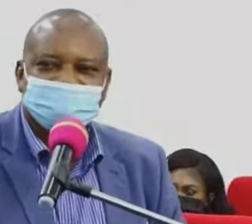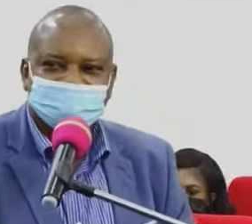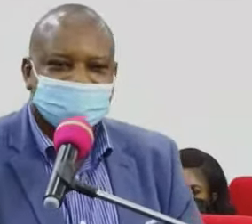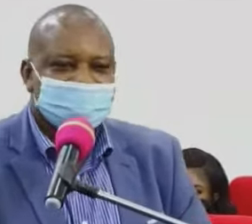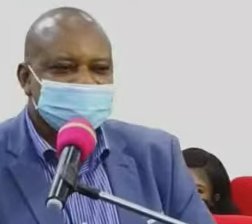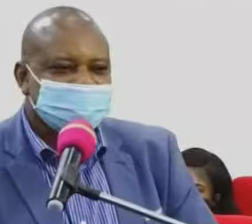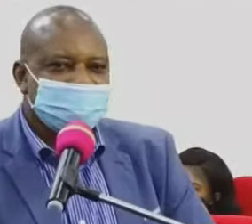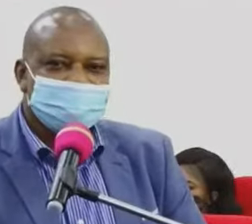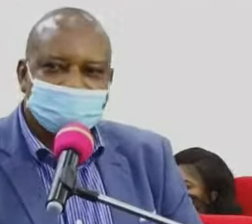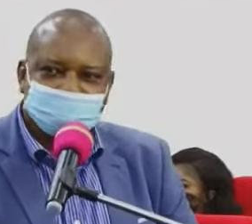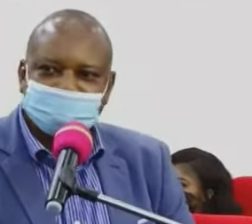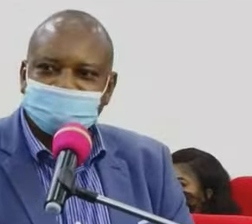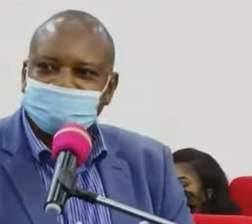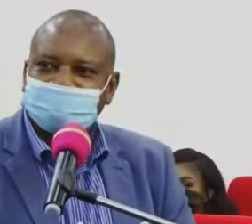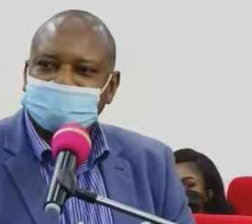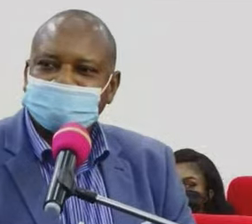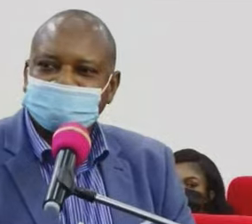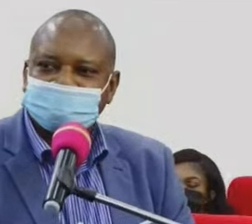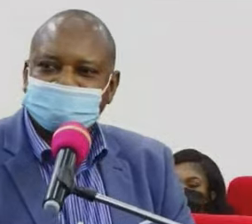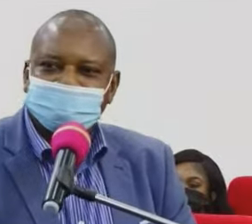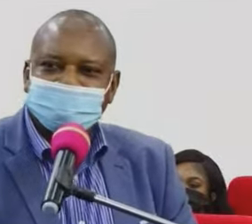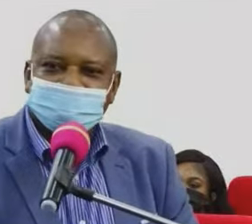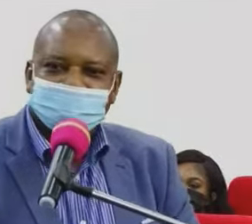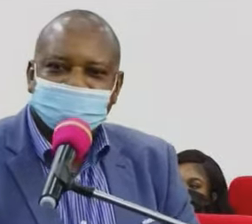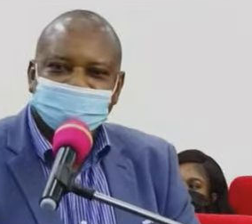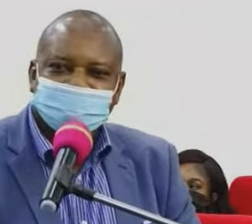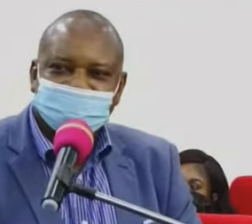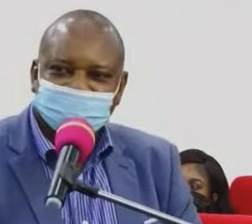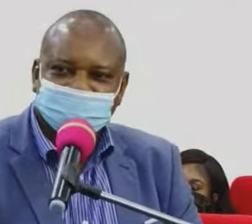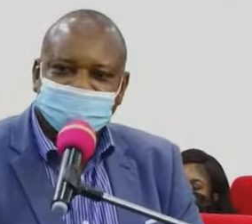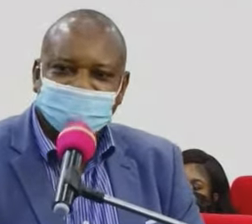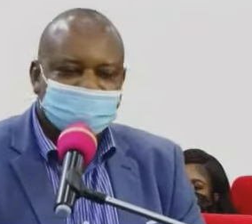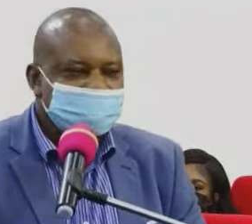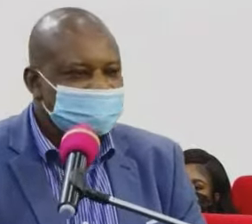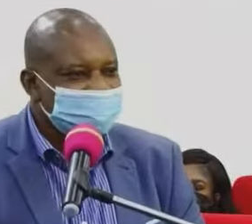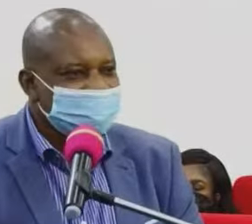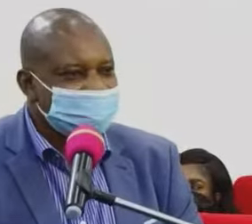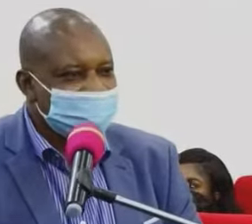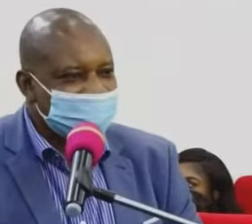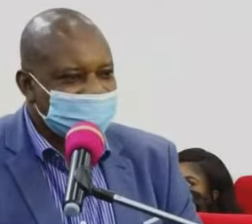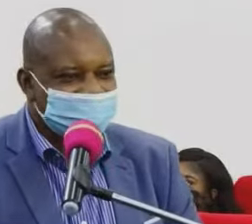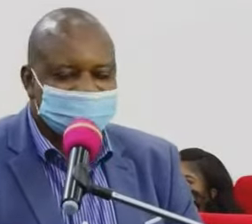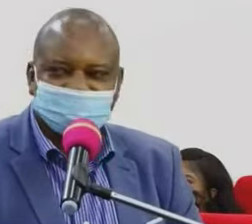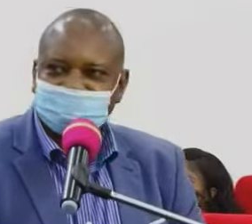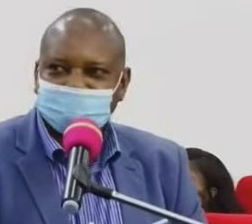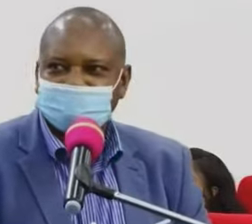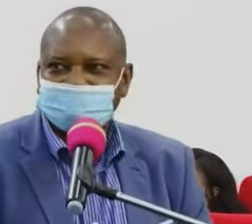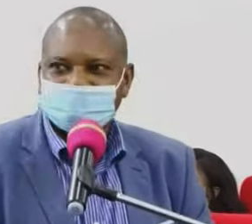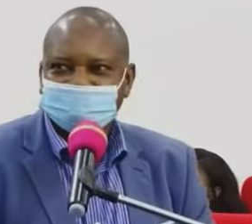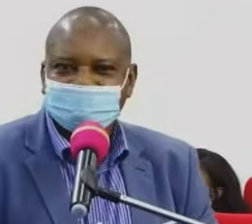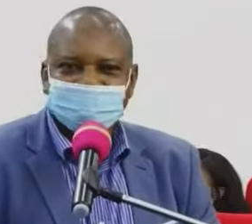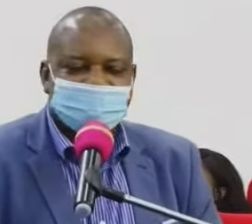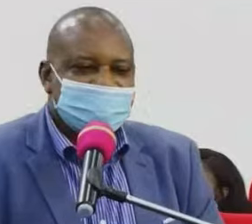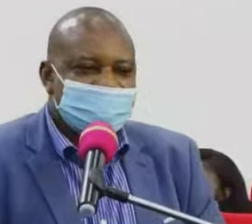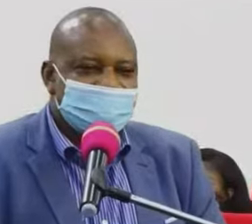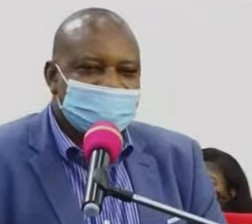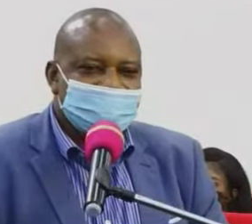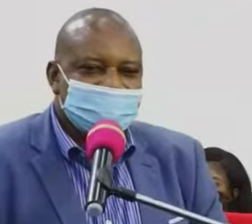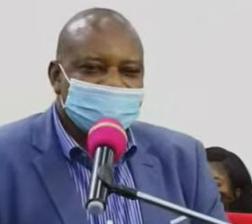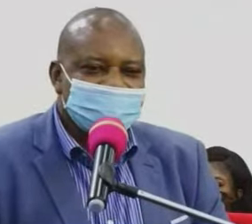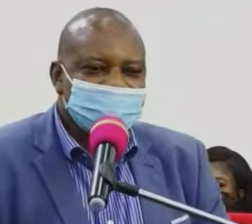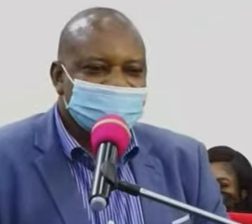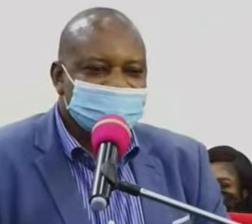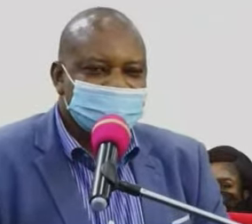has mentioned, that's coming up in a draft regulation that we have. That is the cabotage.